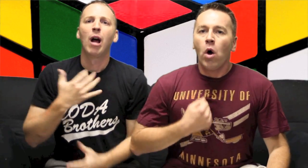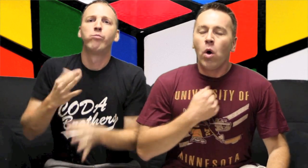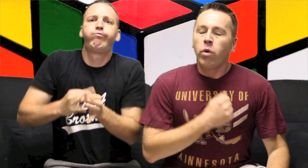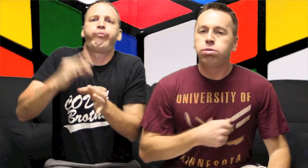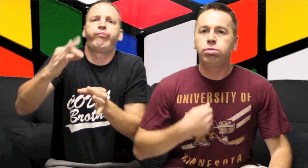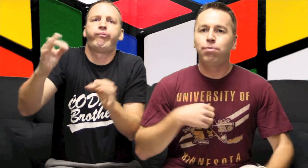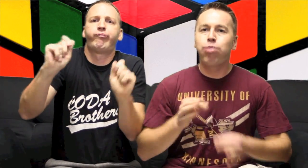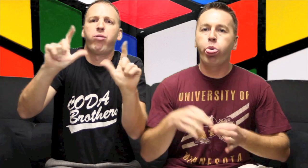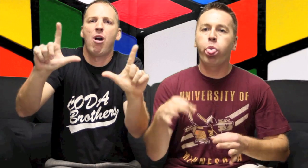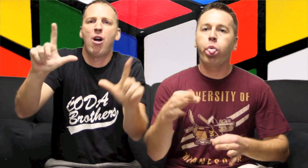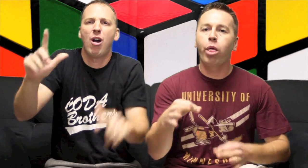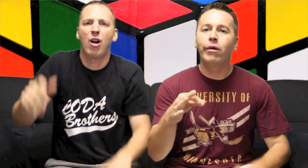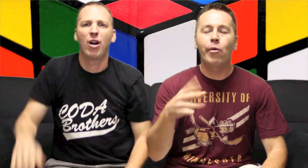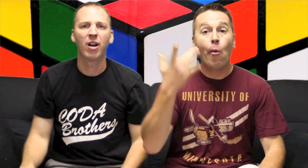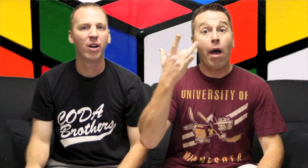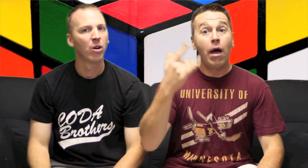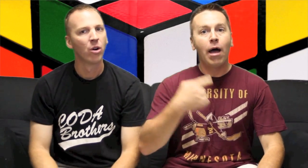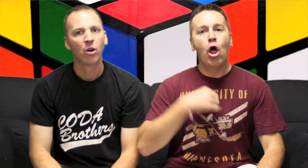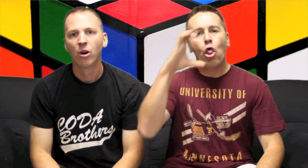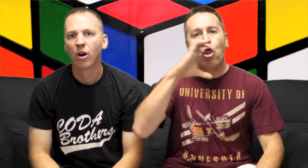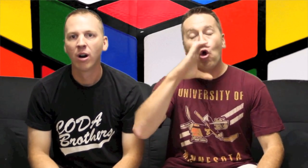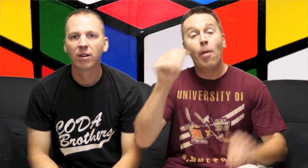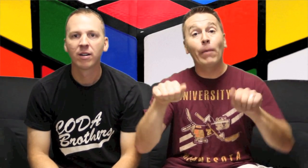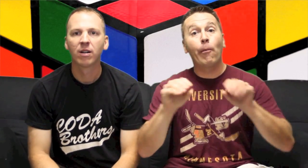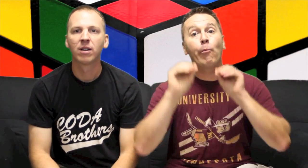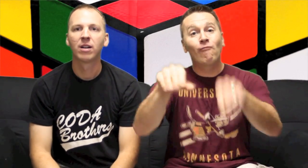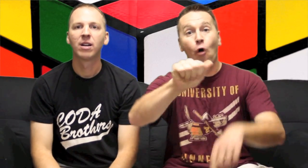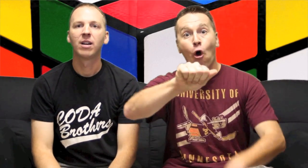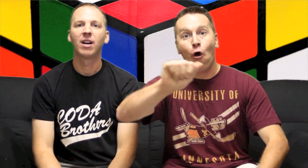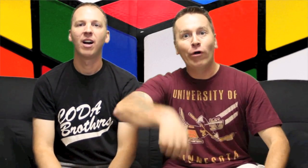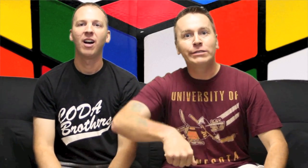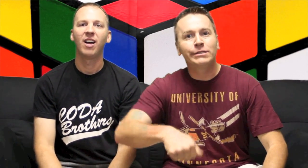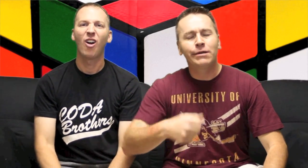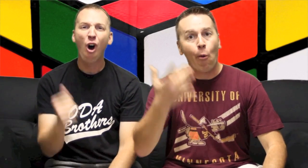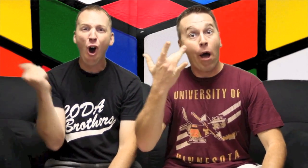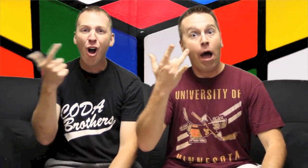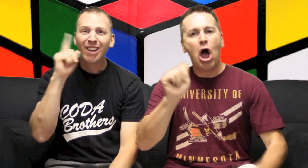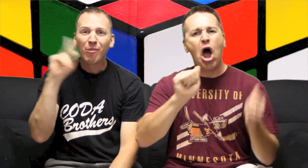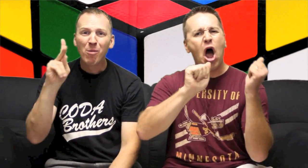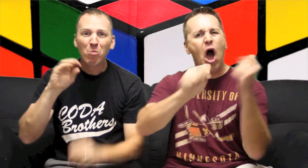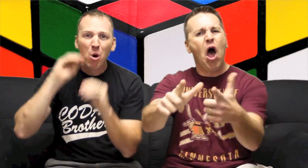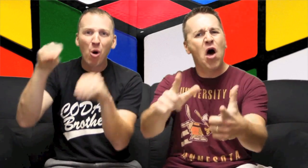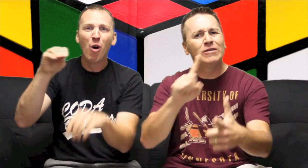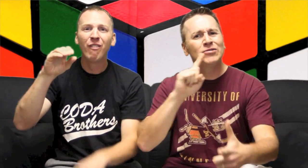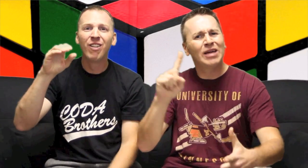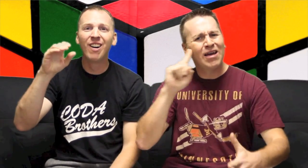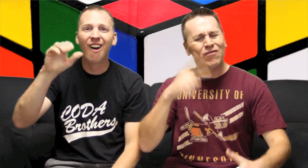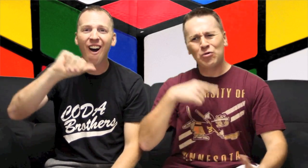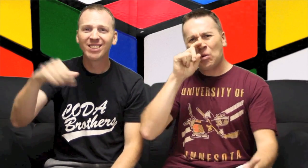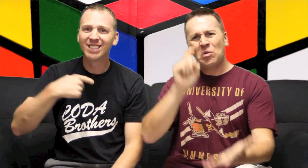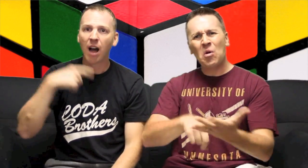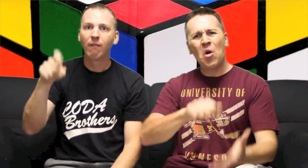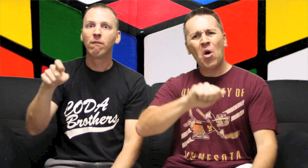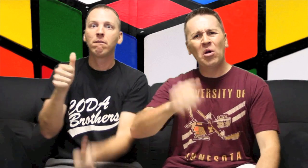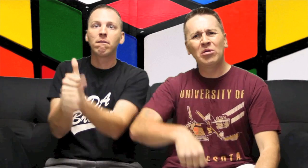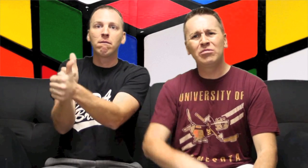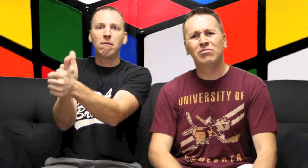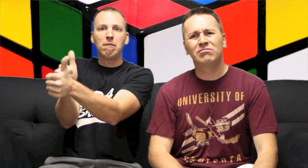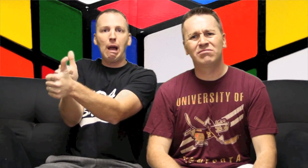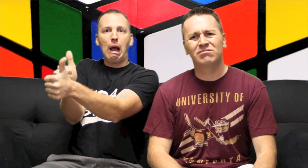Oh, I'm so sorry. Hey, sorry, you've We've been been putting off this off. logging for You know so why? long. We're looking for a place to live in maybe Austin, Texas. All deaf people All have of moved them. to Austin, Texas, I so noticed we got to everyone's